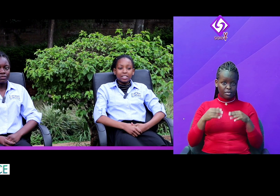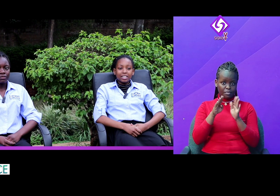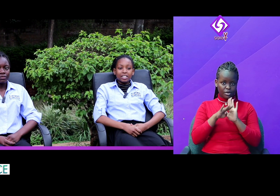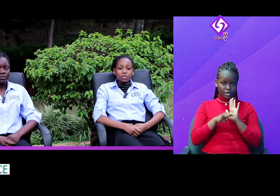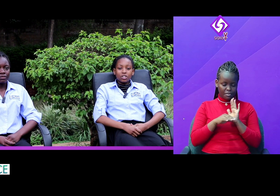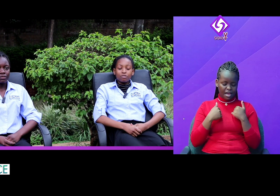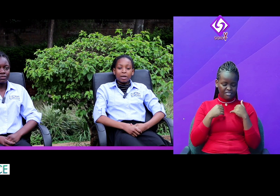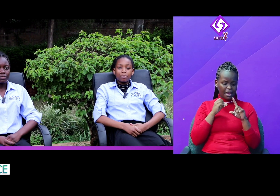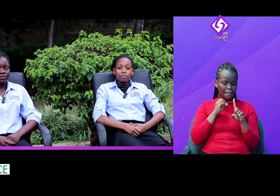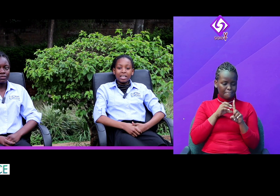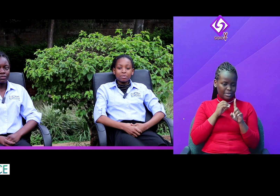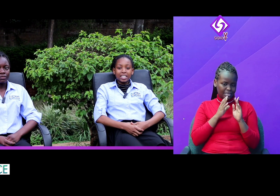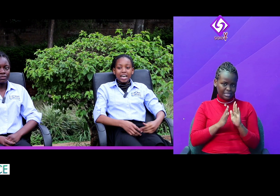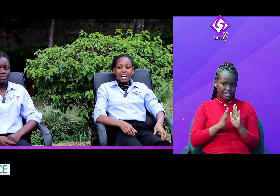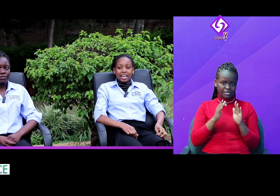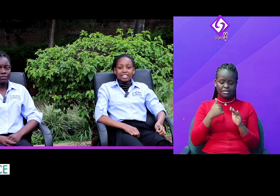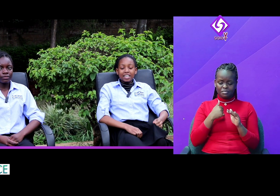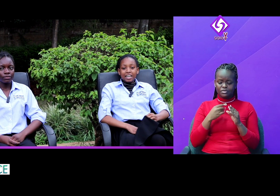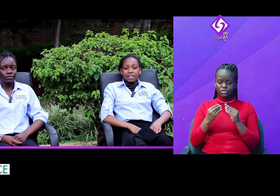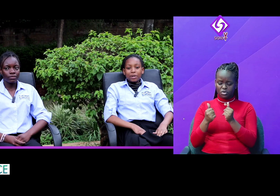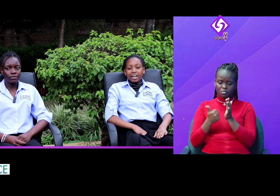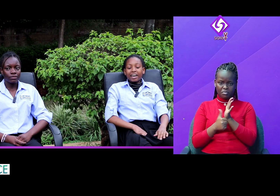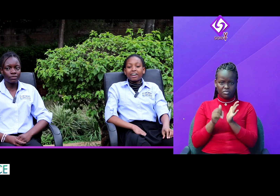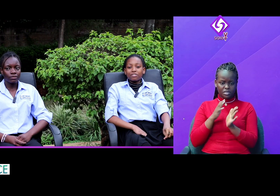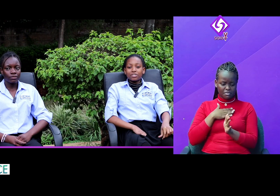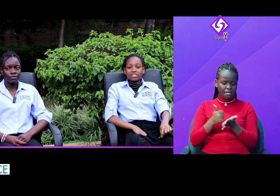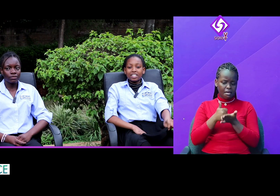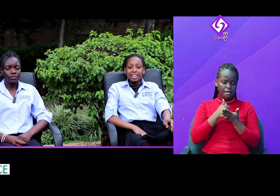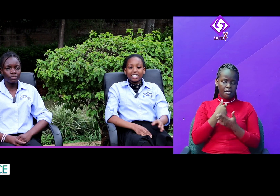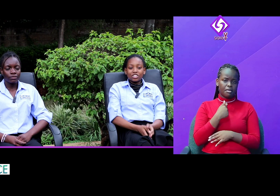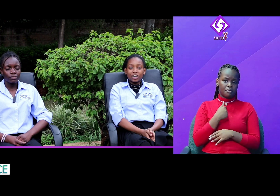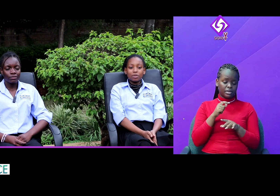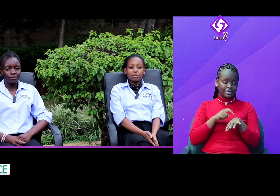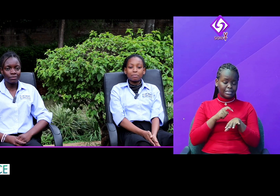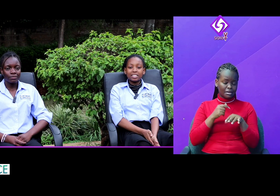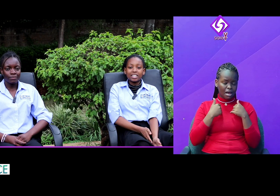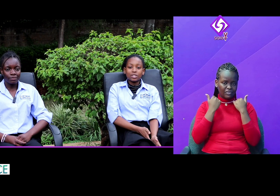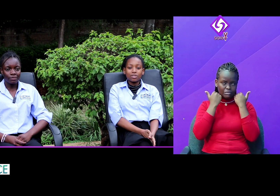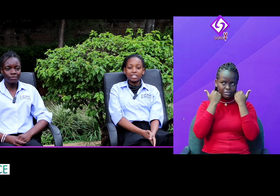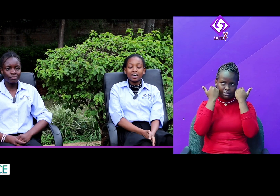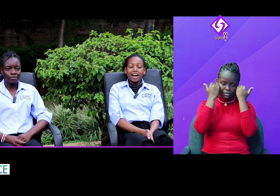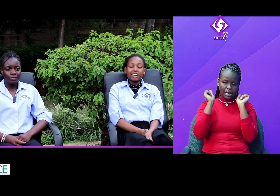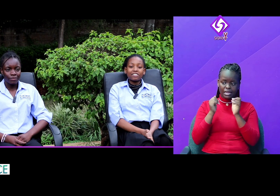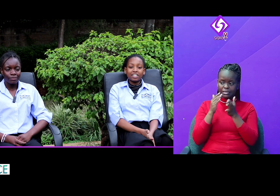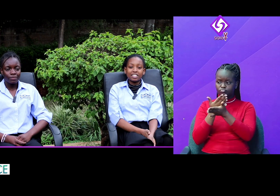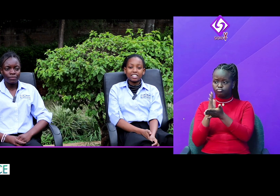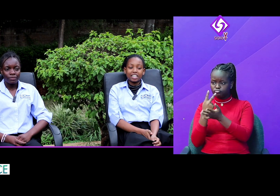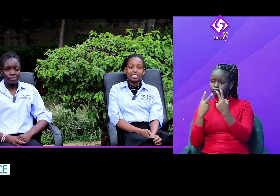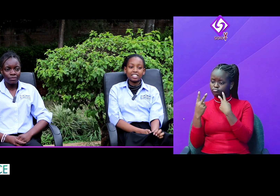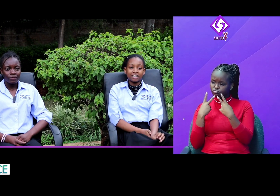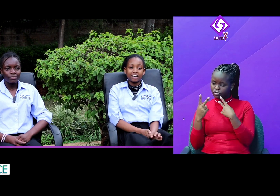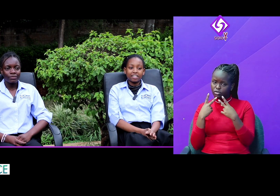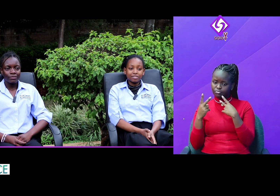helped me to solve my problems, as when I have stress, I can share with my mentor so that I can